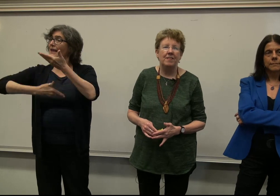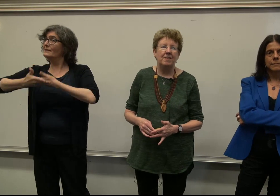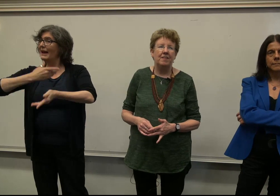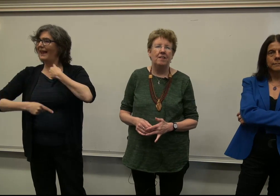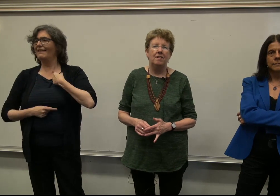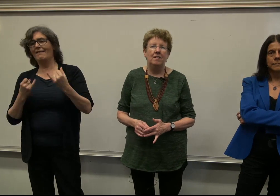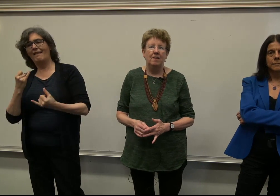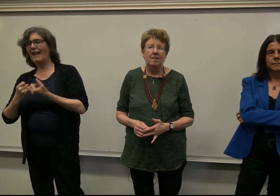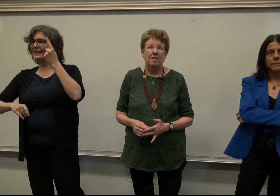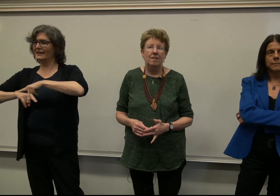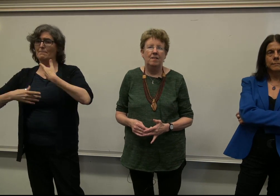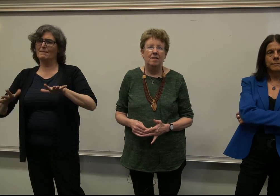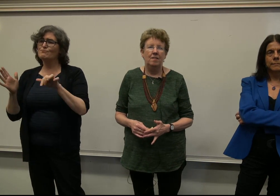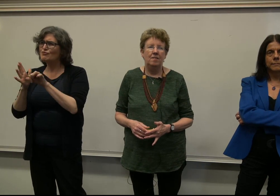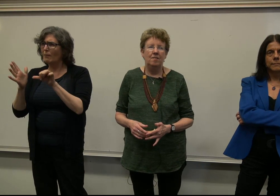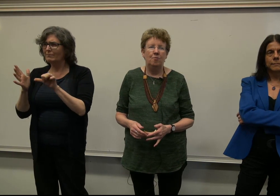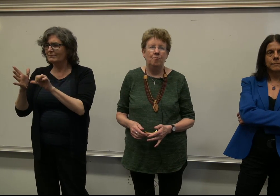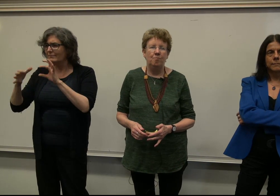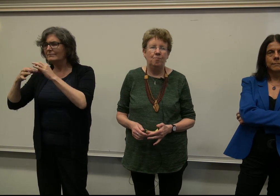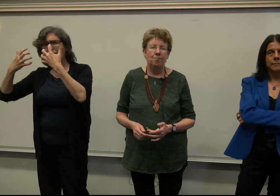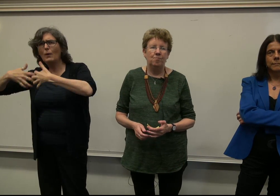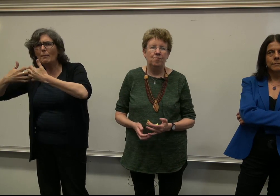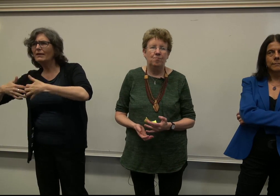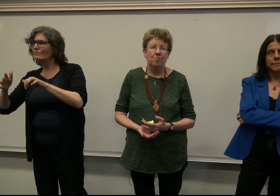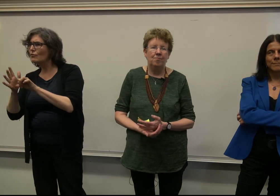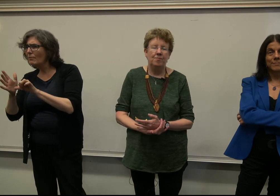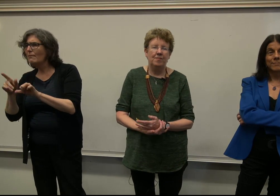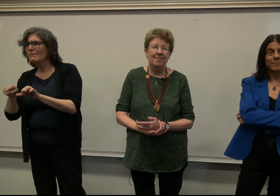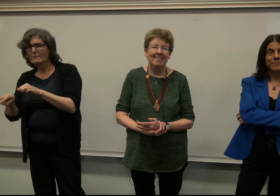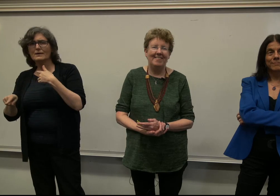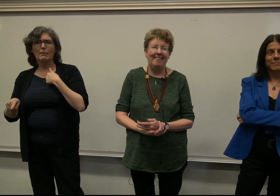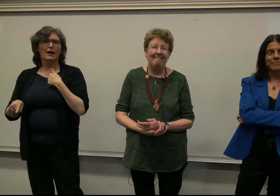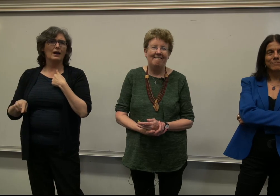that's okay. Yeah, that's fine. Okay, I think we're all right.